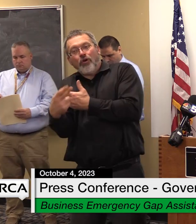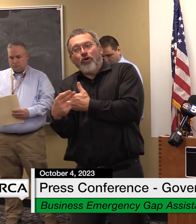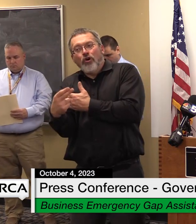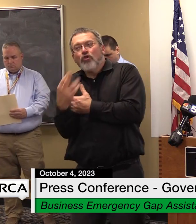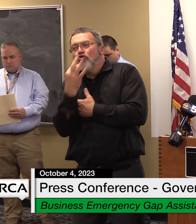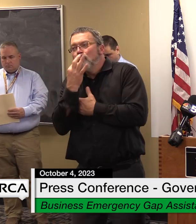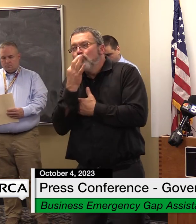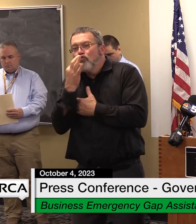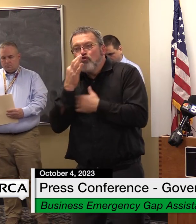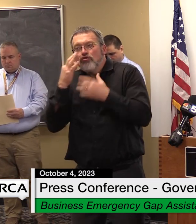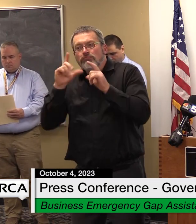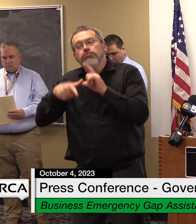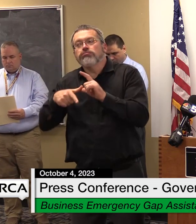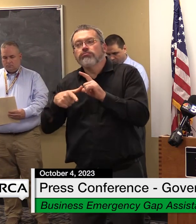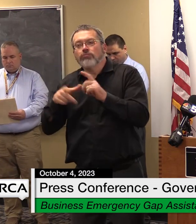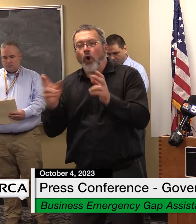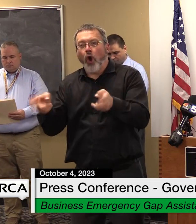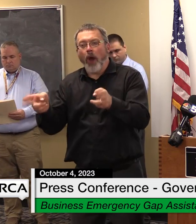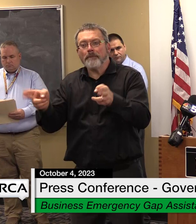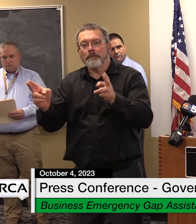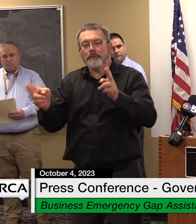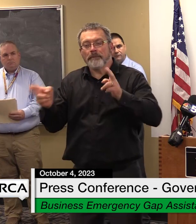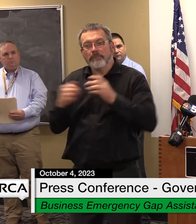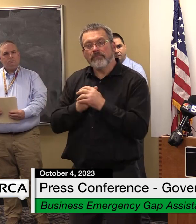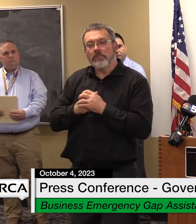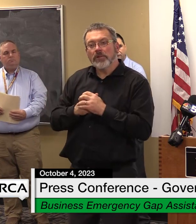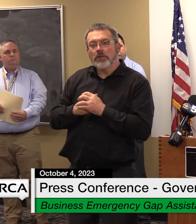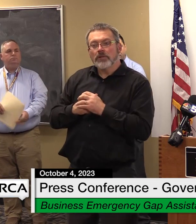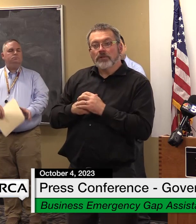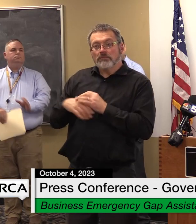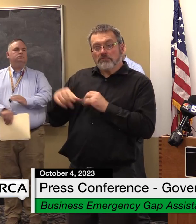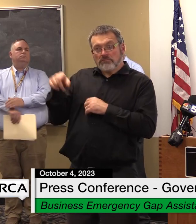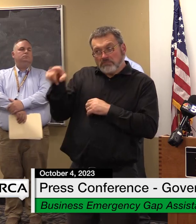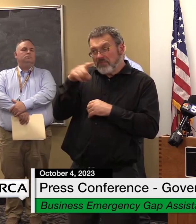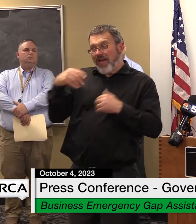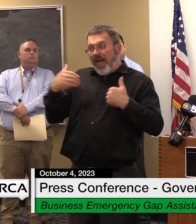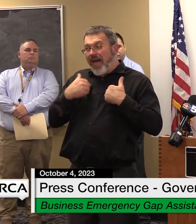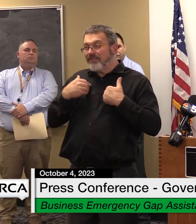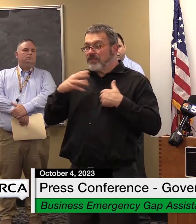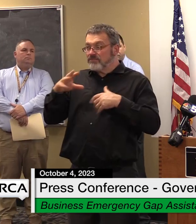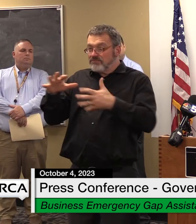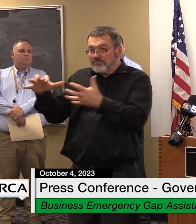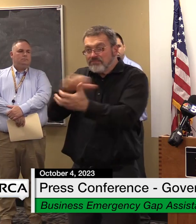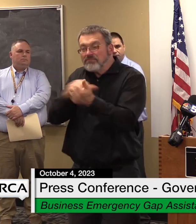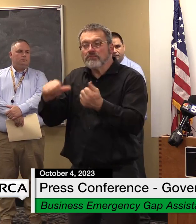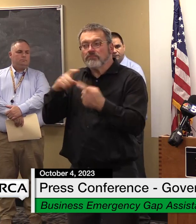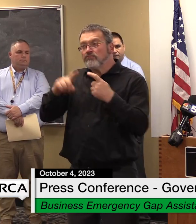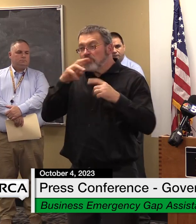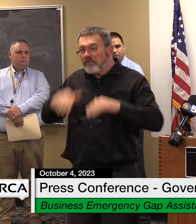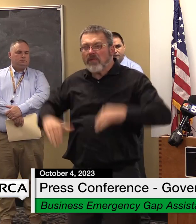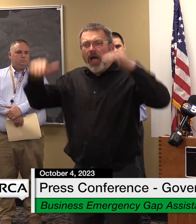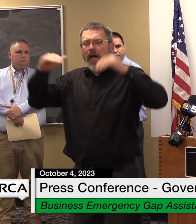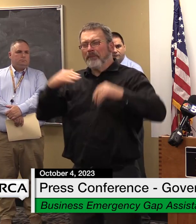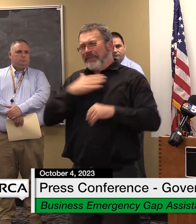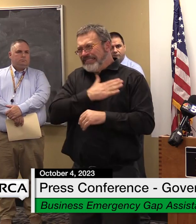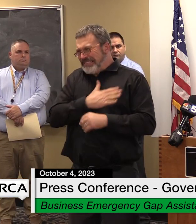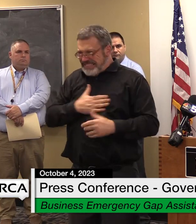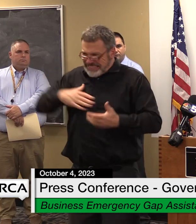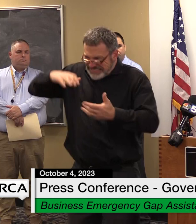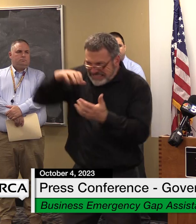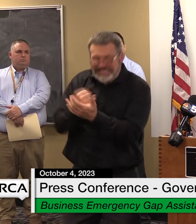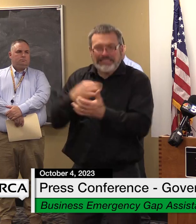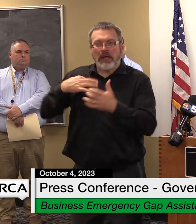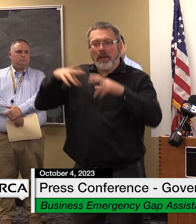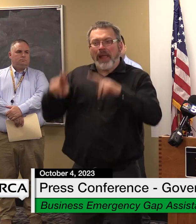ask that anybody who has had damages from the storm to please apply. We did extend the period another 30